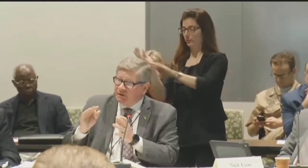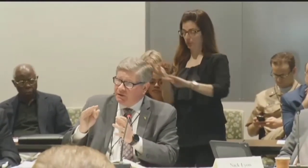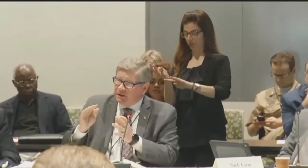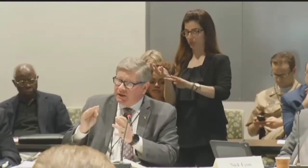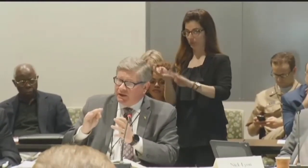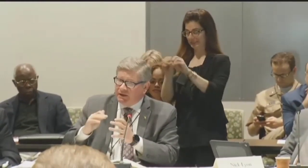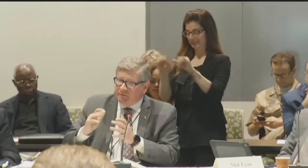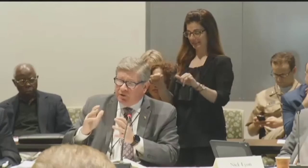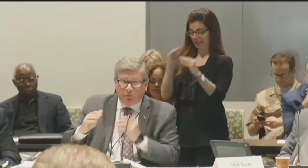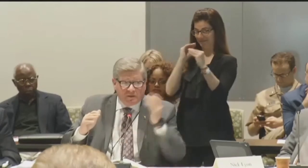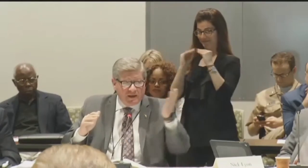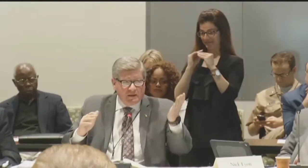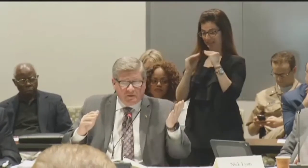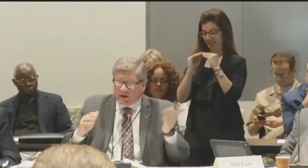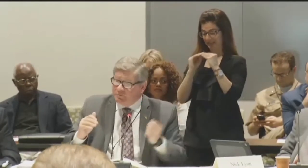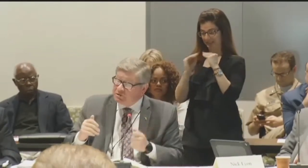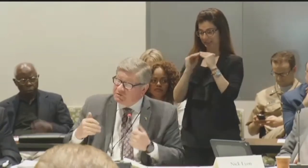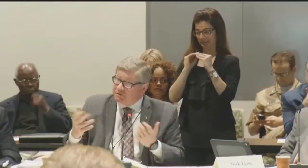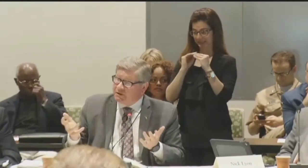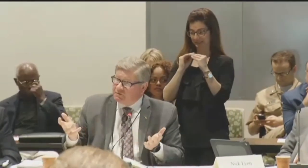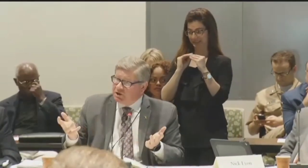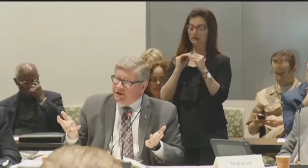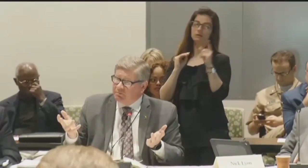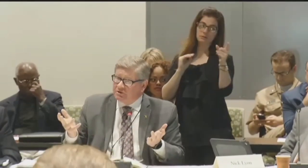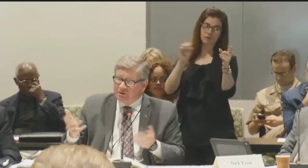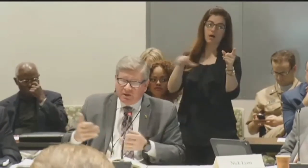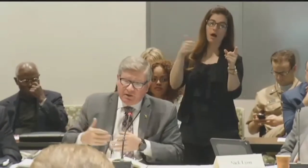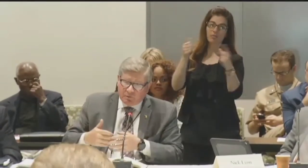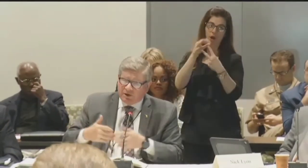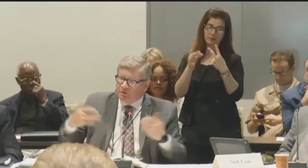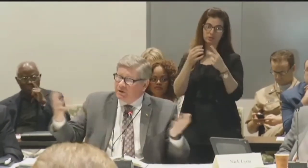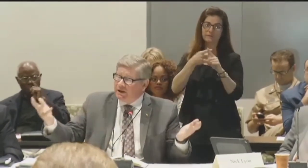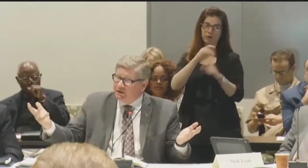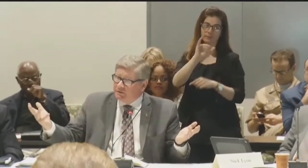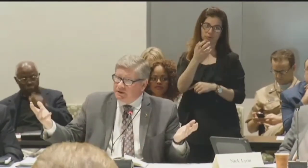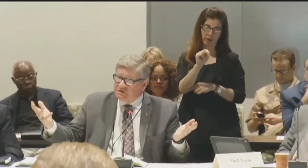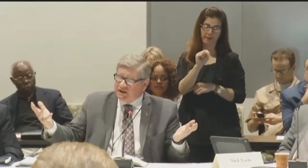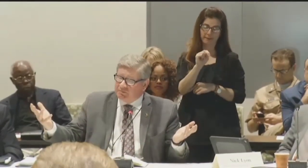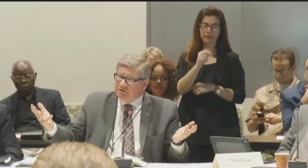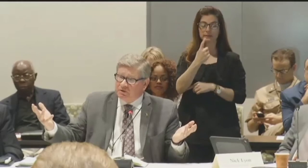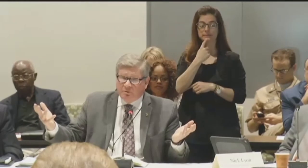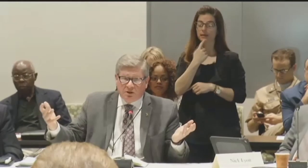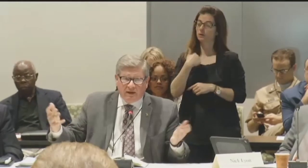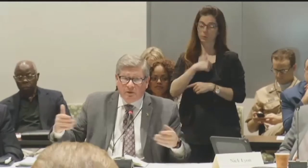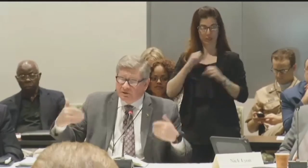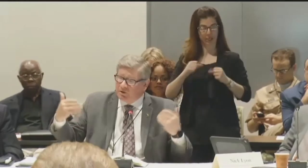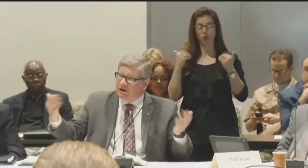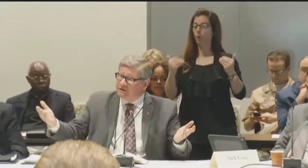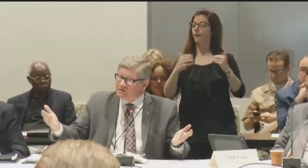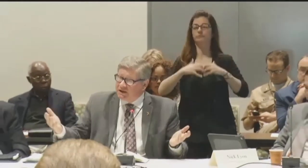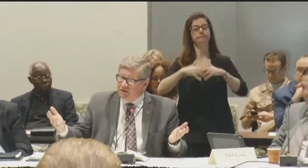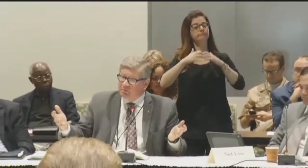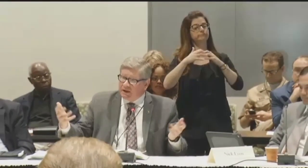and with one of the other options that John had mentioned, we could go ahead and stand up the treatment plant. We